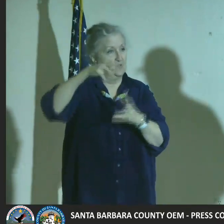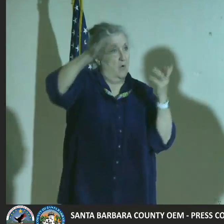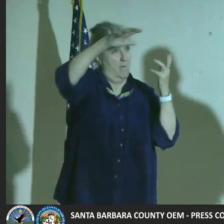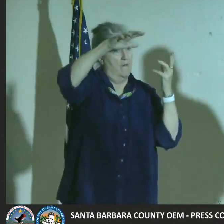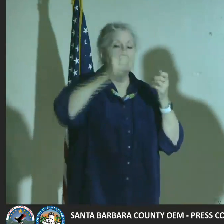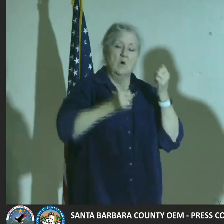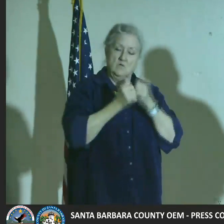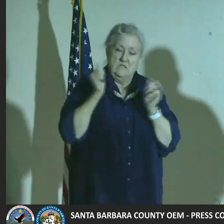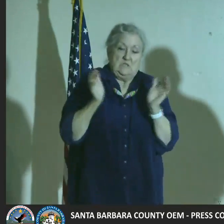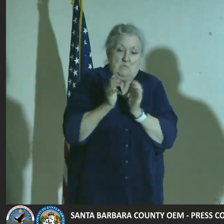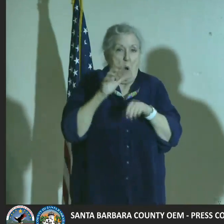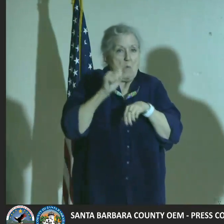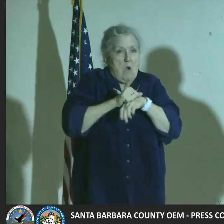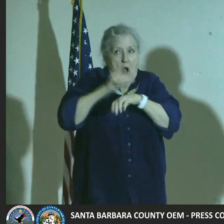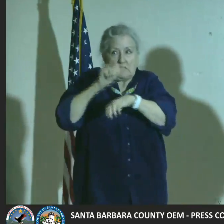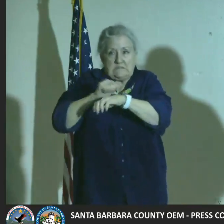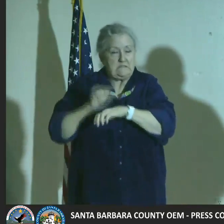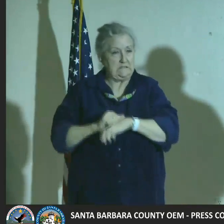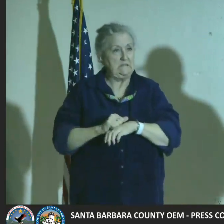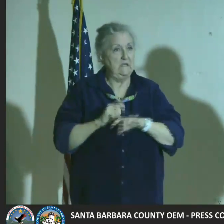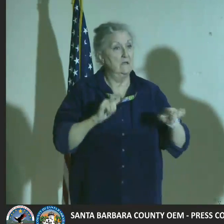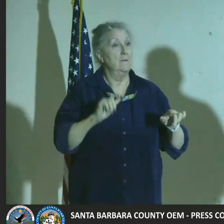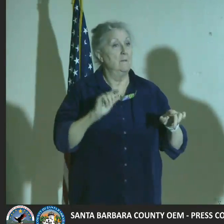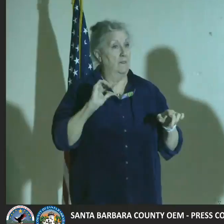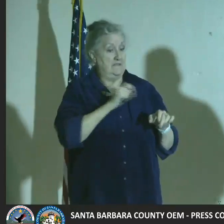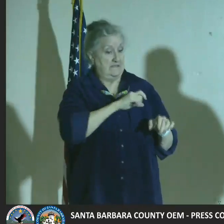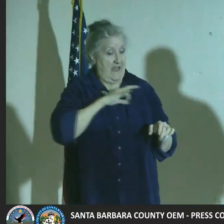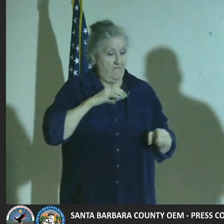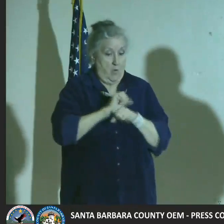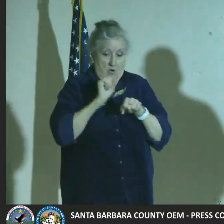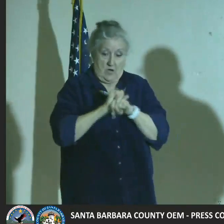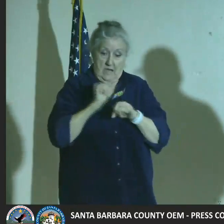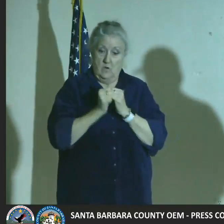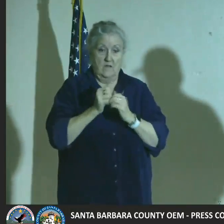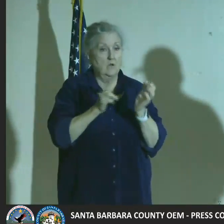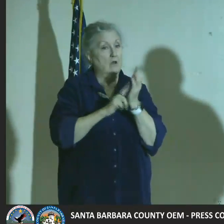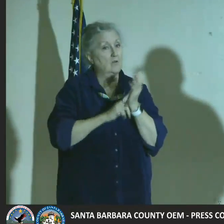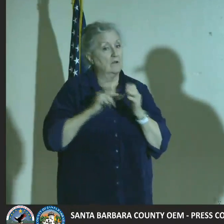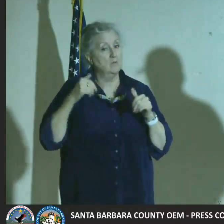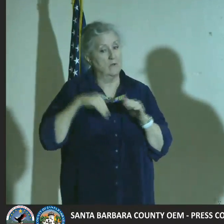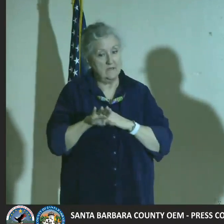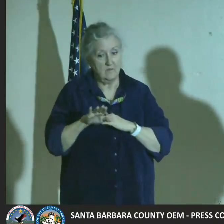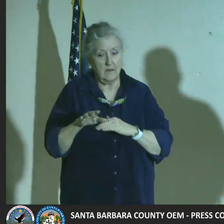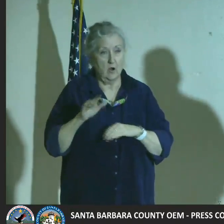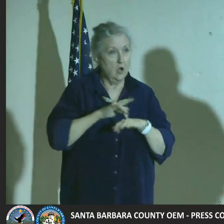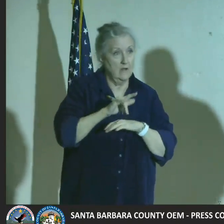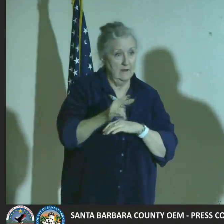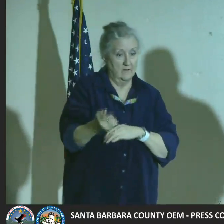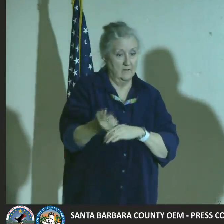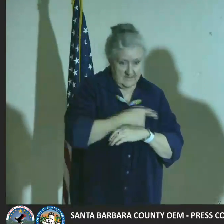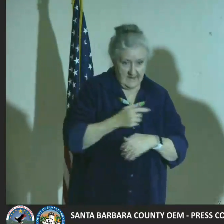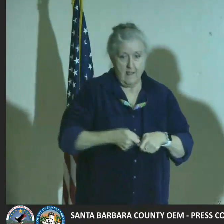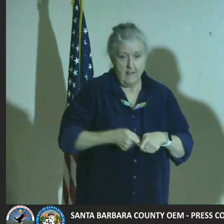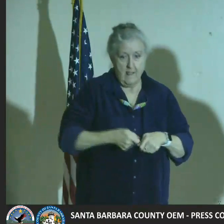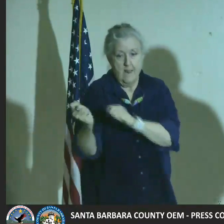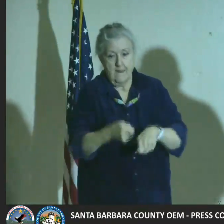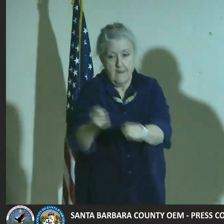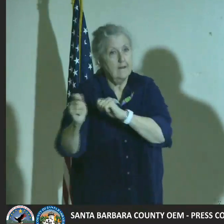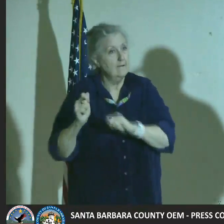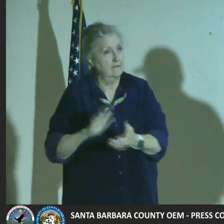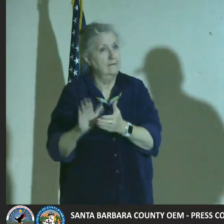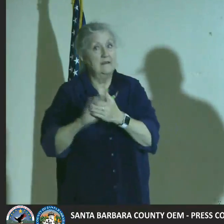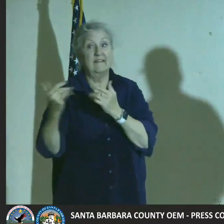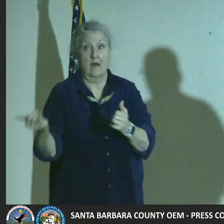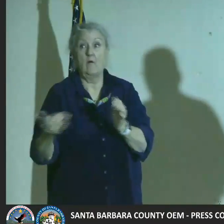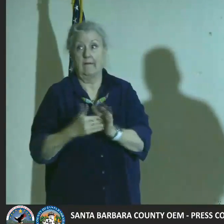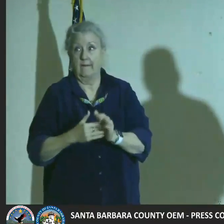small rocks. Our staff, working with contractors, entered that basin earlier today and are working on that as we speak